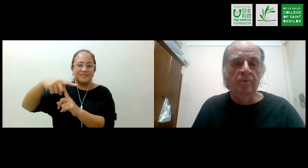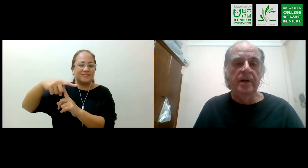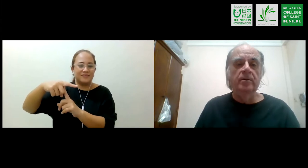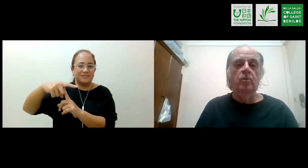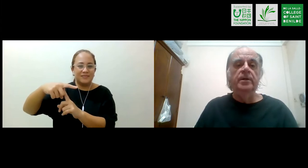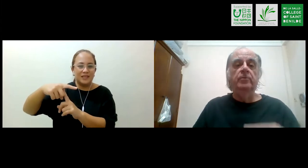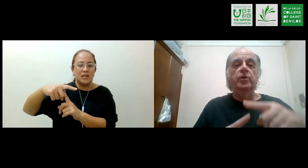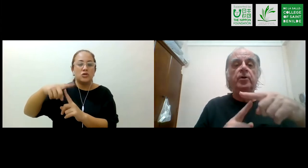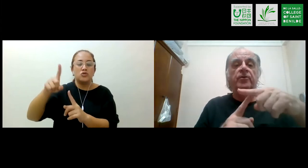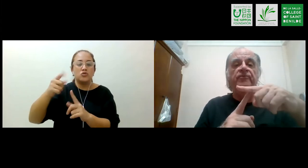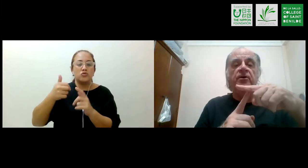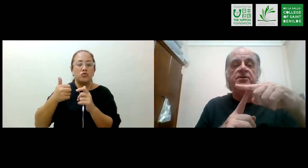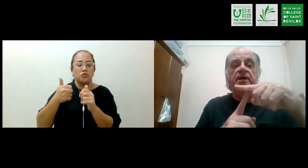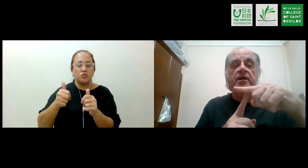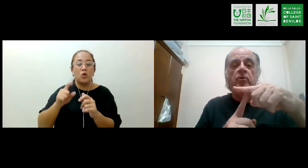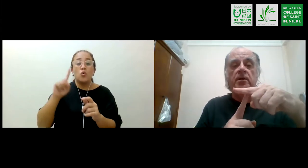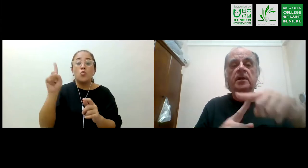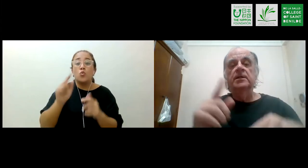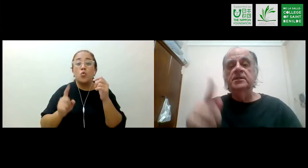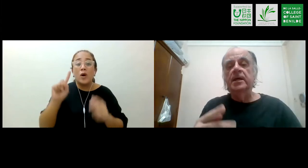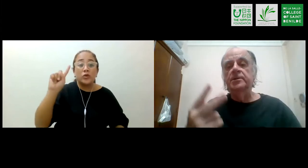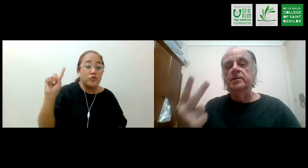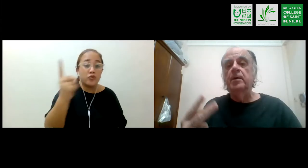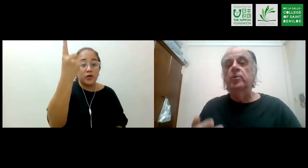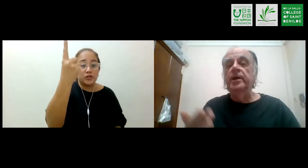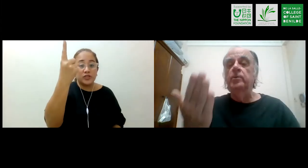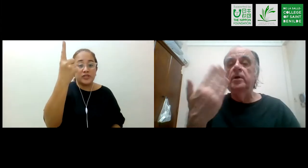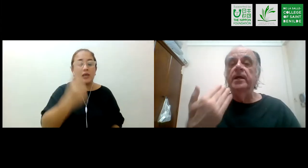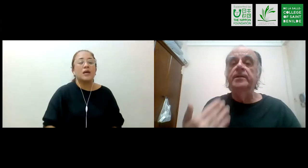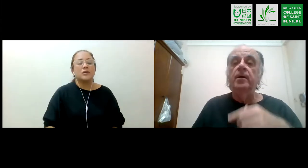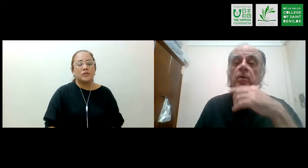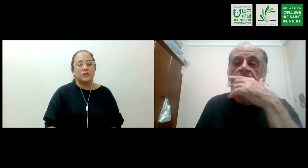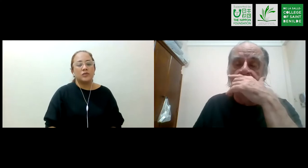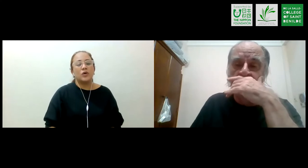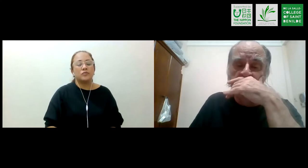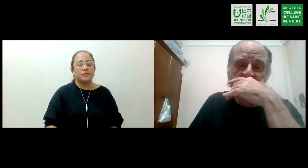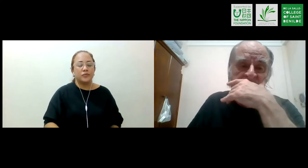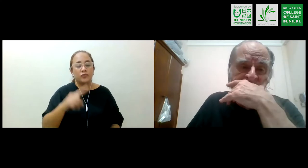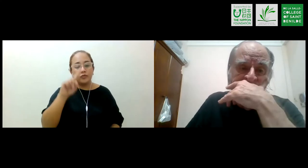Right? You would write the one that would occur first, the inward slash downward, inward and downward.